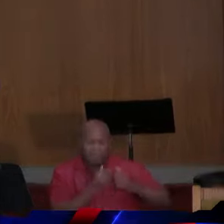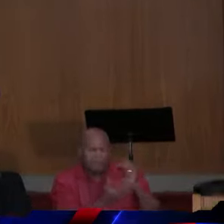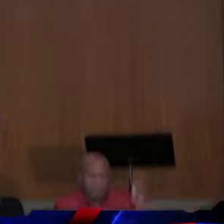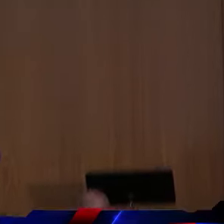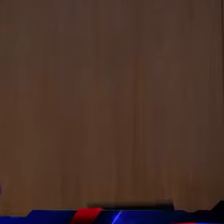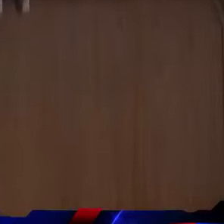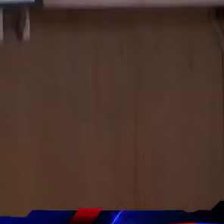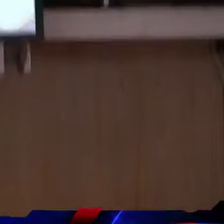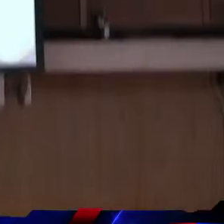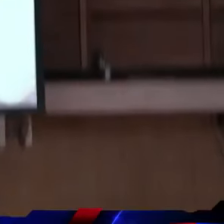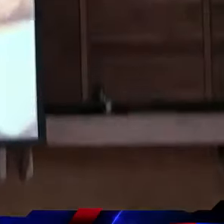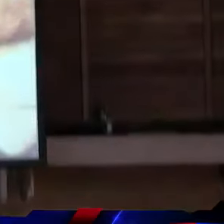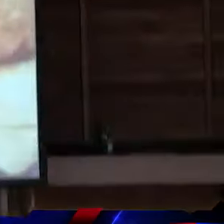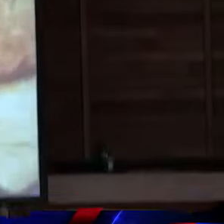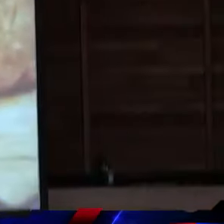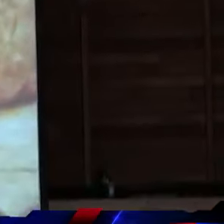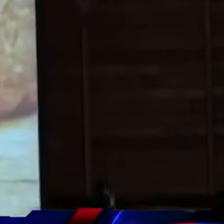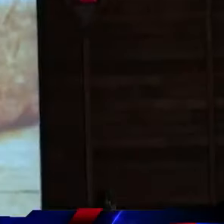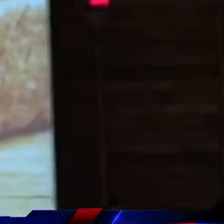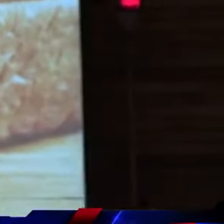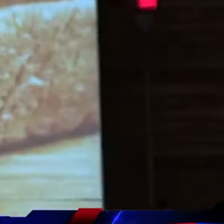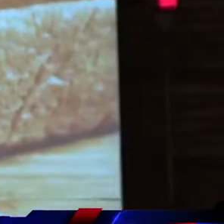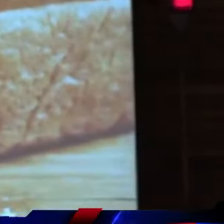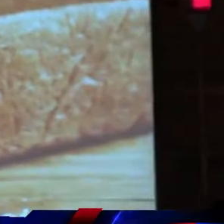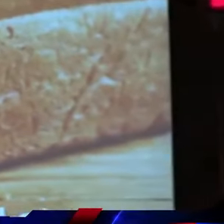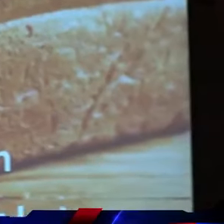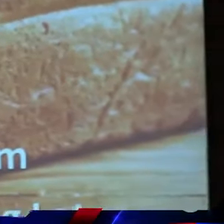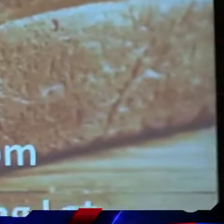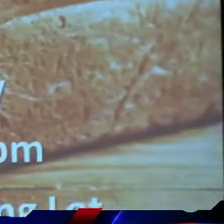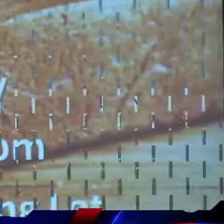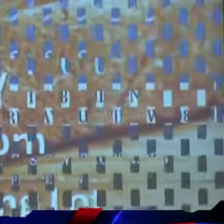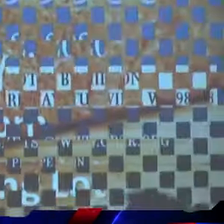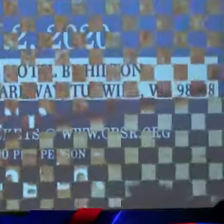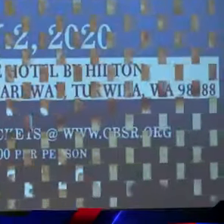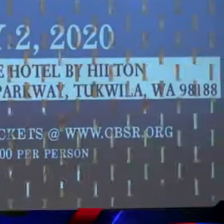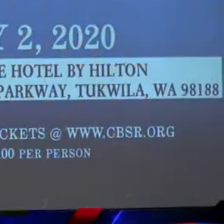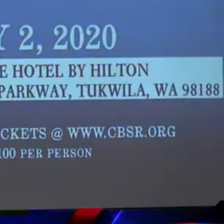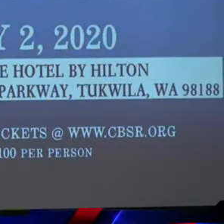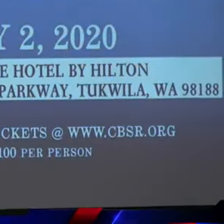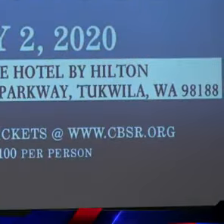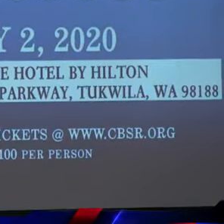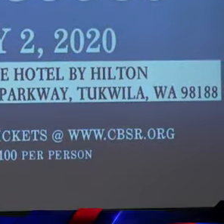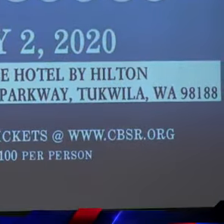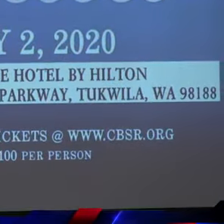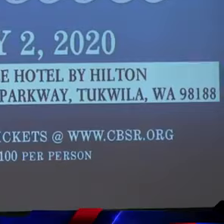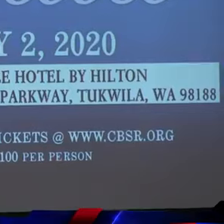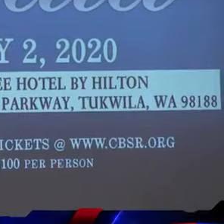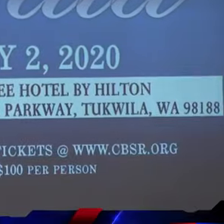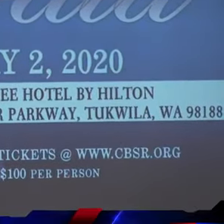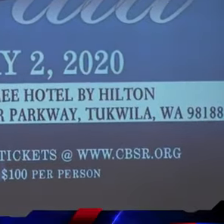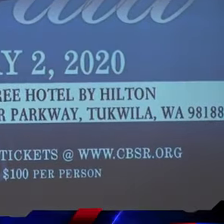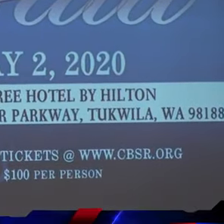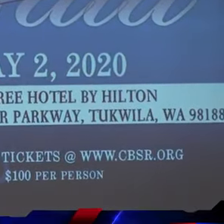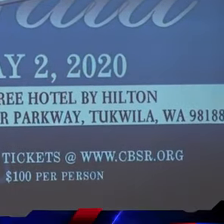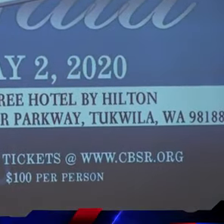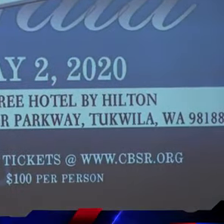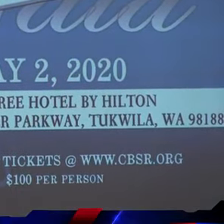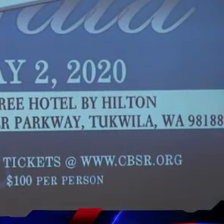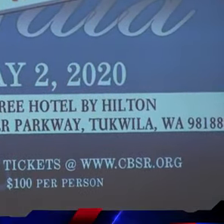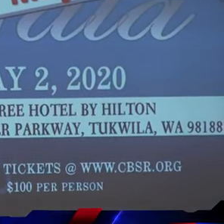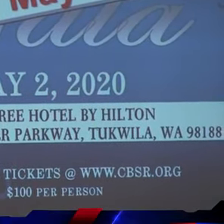pick some up. Also, just a reminder, our spring gala that was scheduled for this Saturday